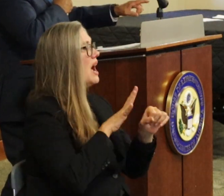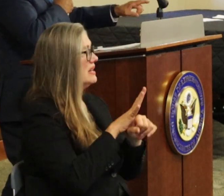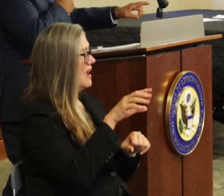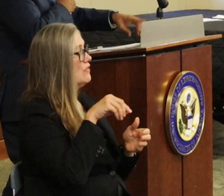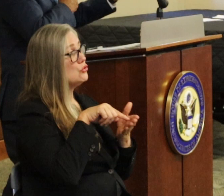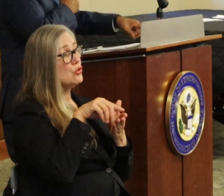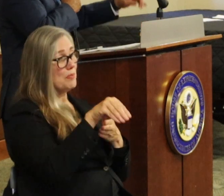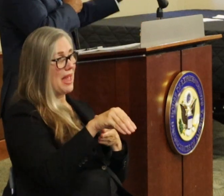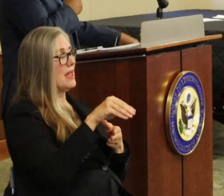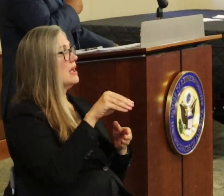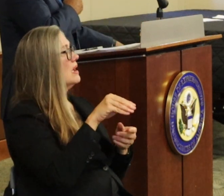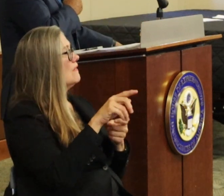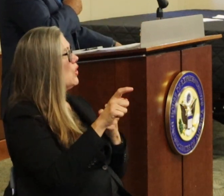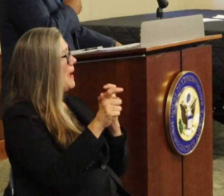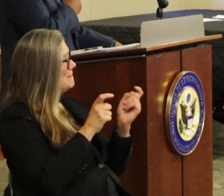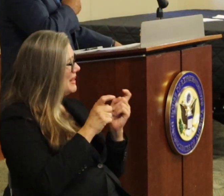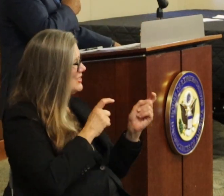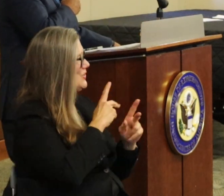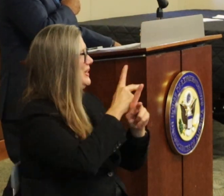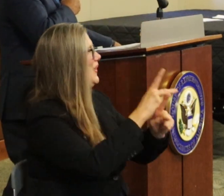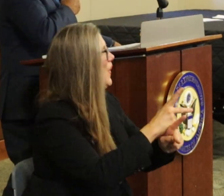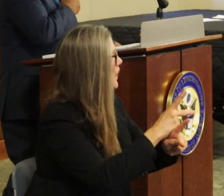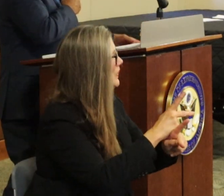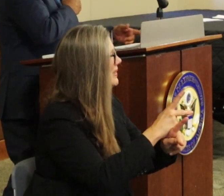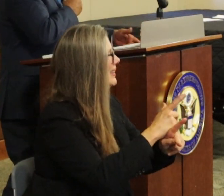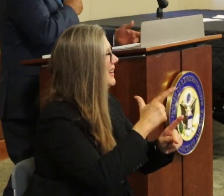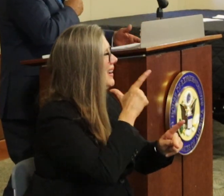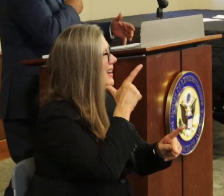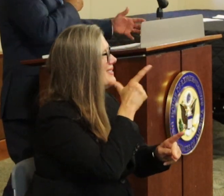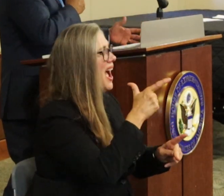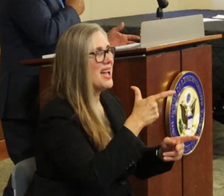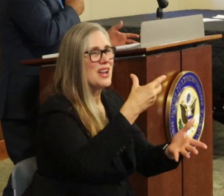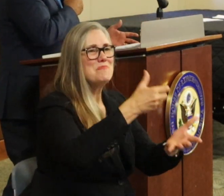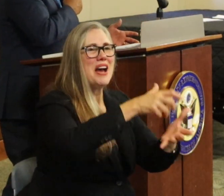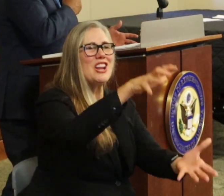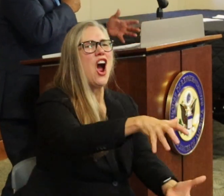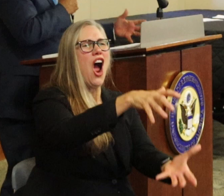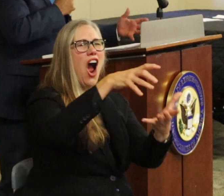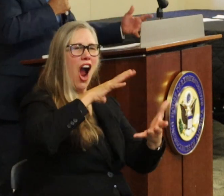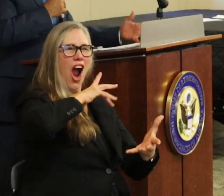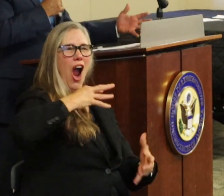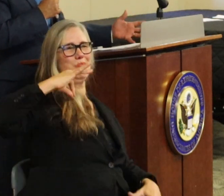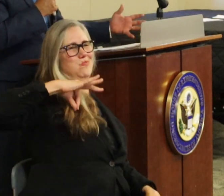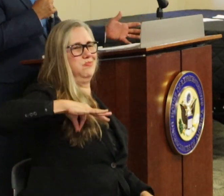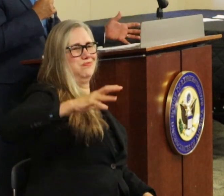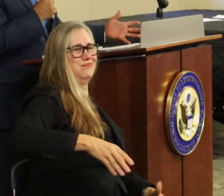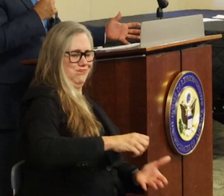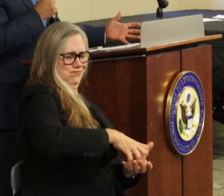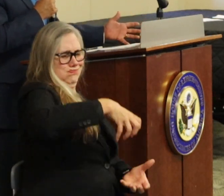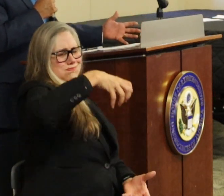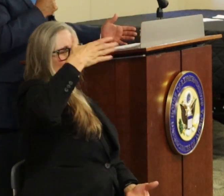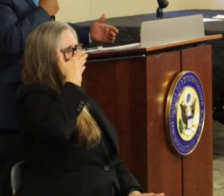the cost of administering the loan, right? Nobody should make money on people trying to go to